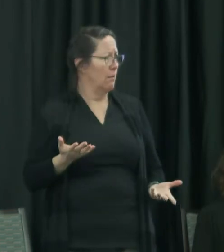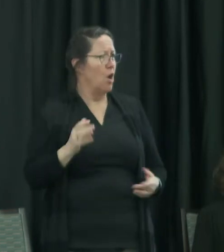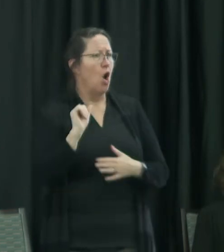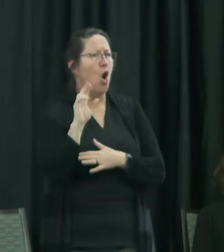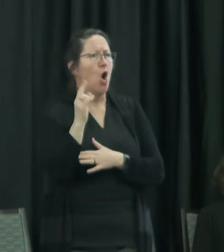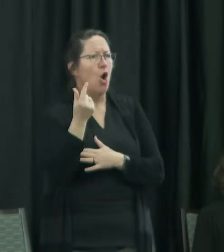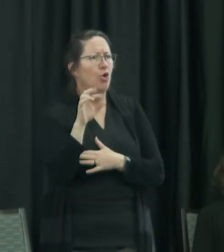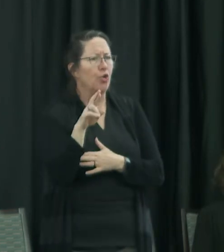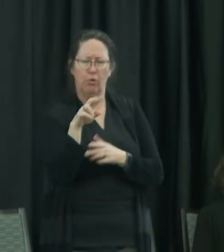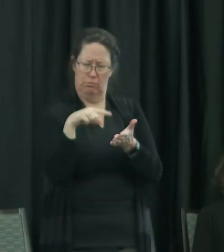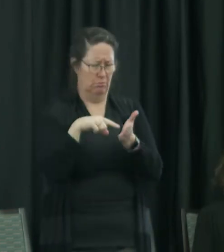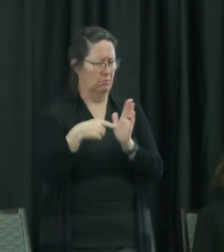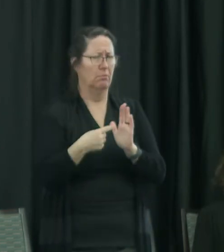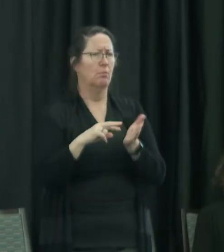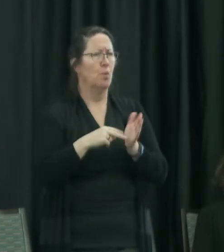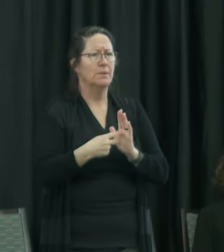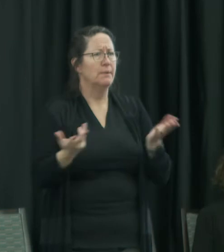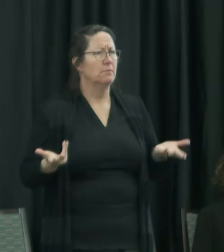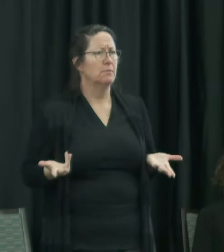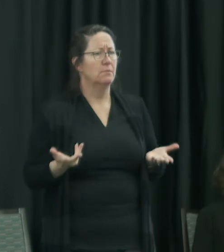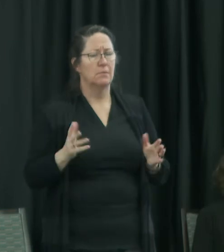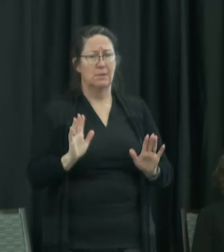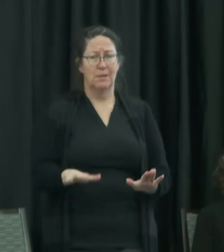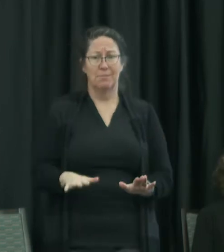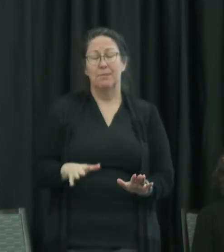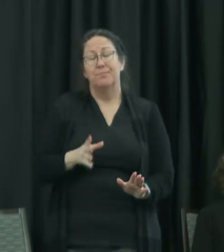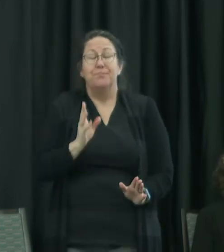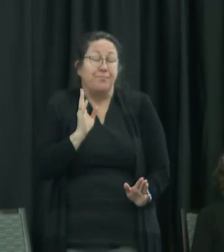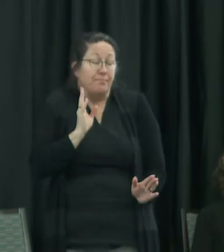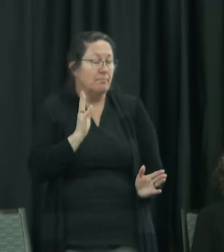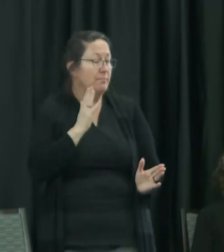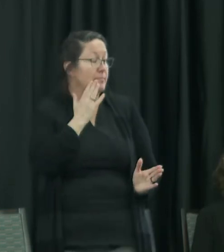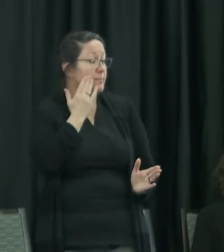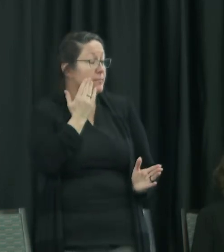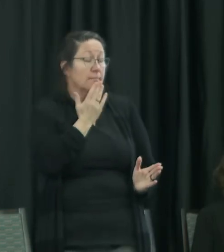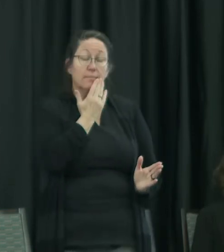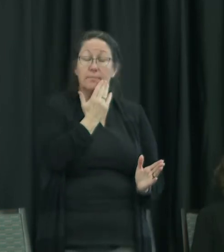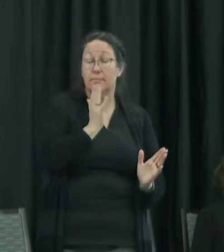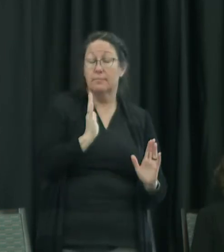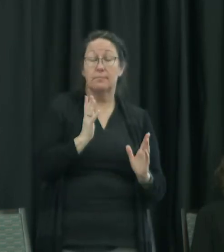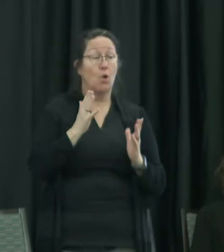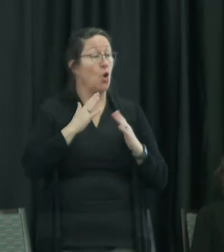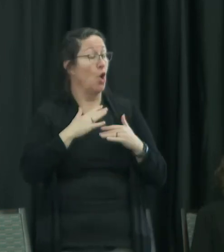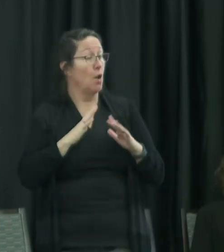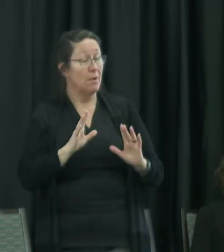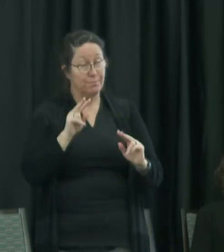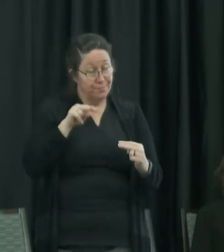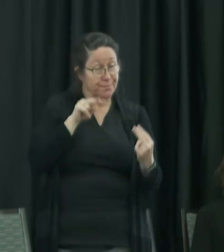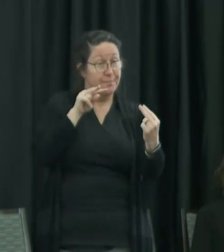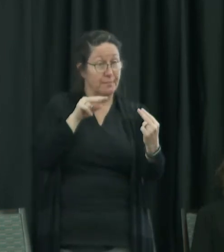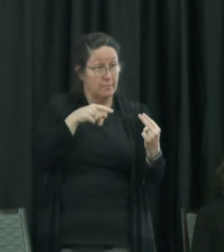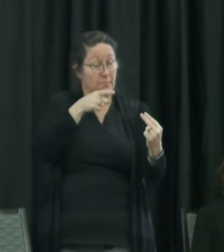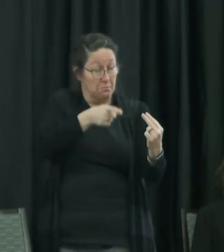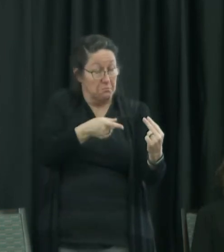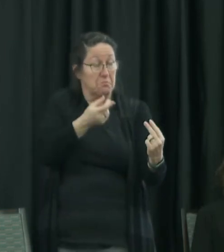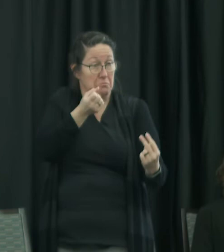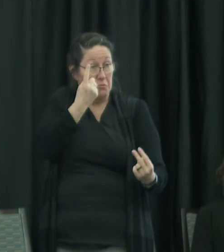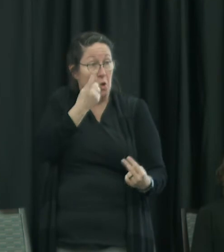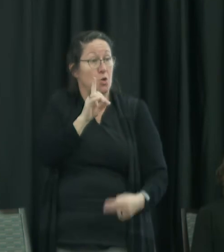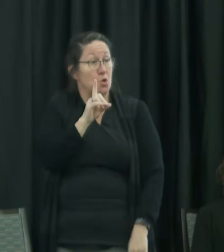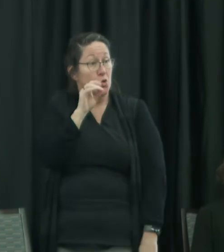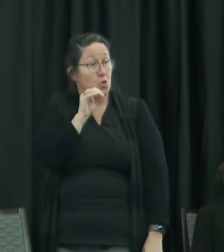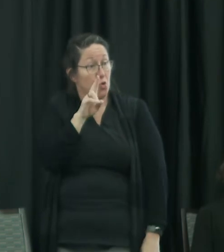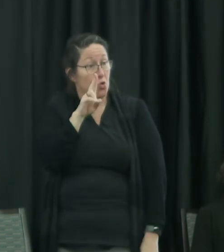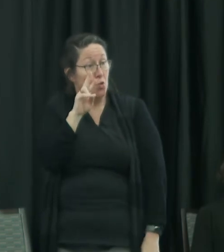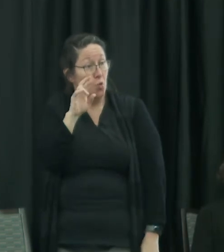auger was. Stacy calmly just wiped the corners of his mouth with his napkin, looked at them both and said, "Do you know what a